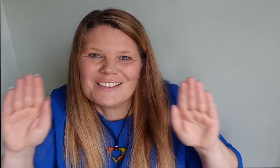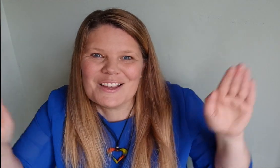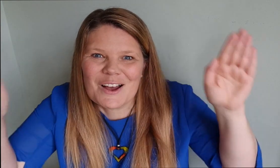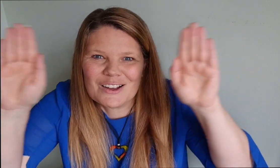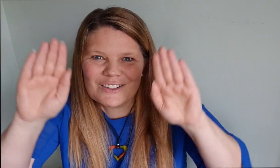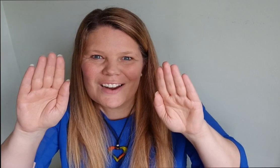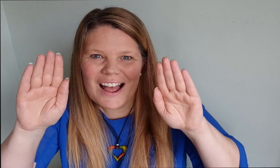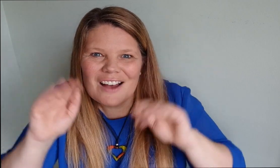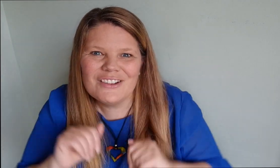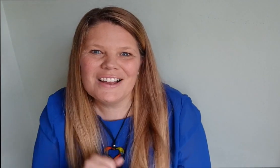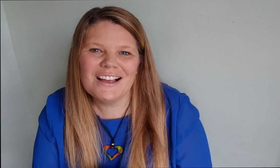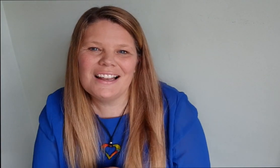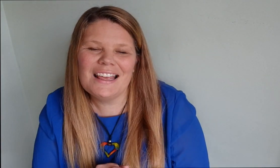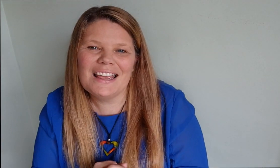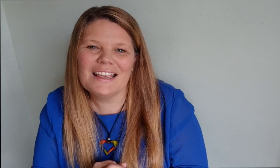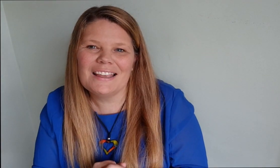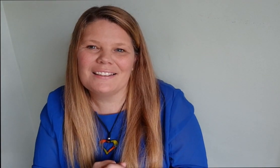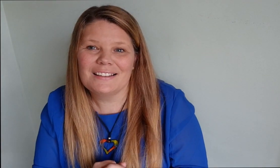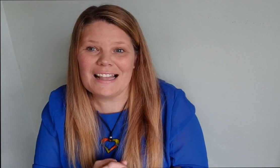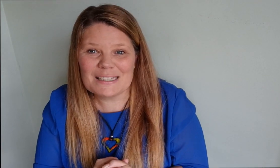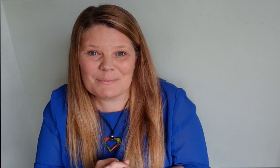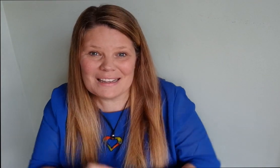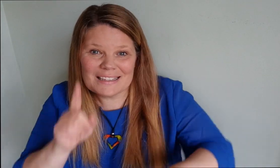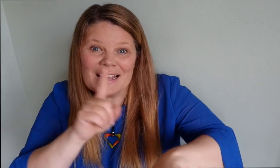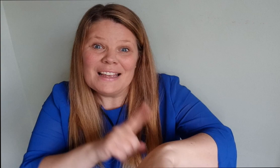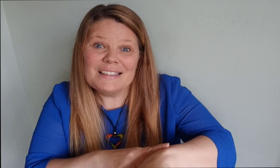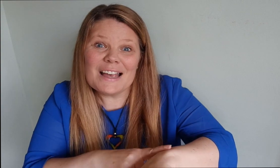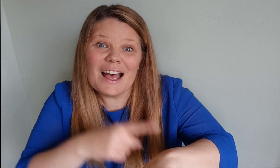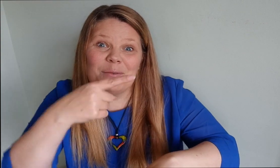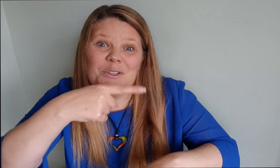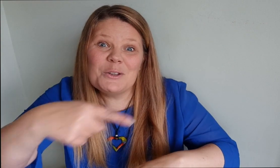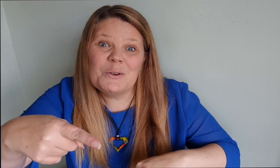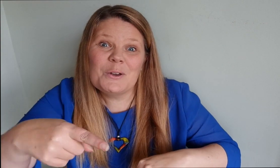go travelling. Last bit. Time to go